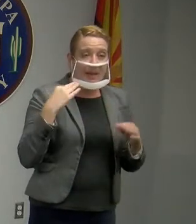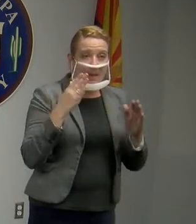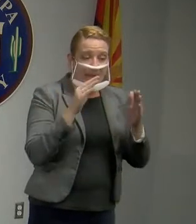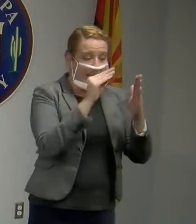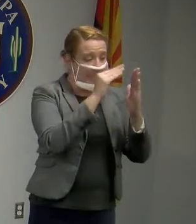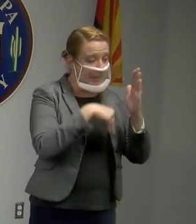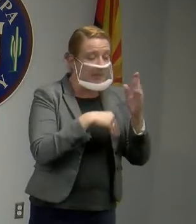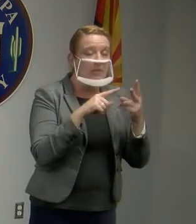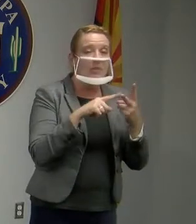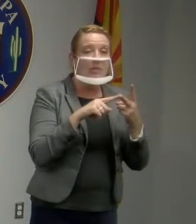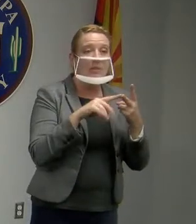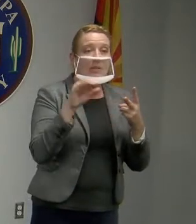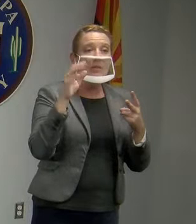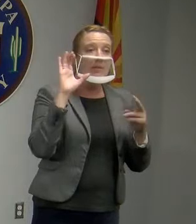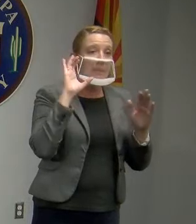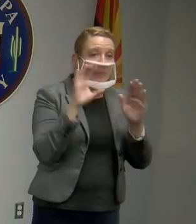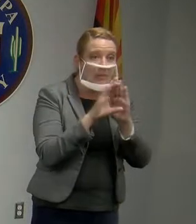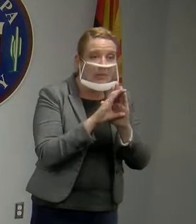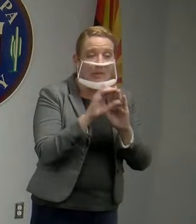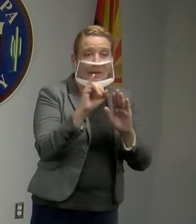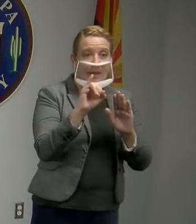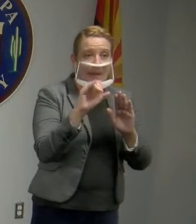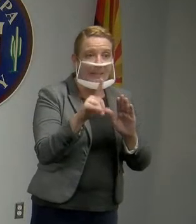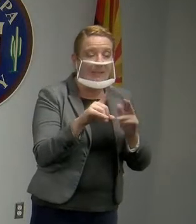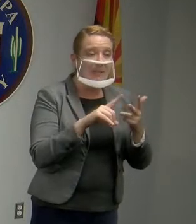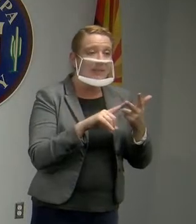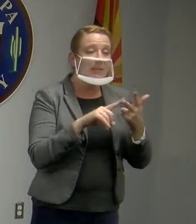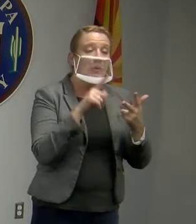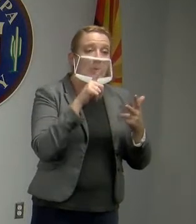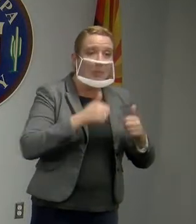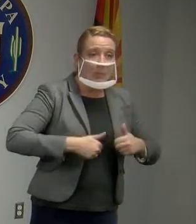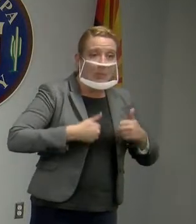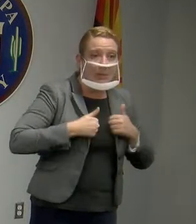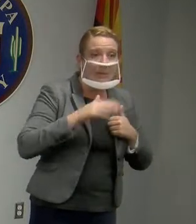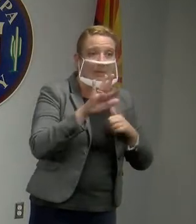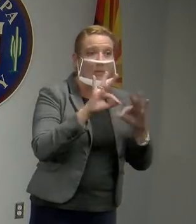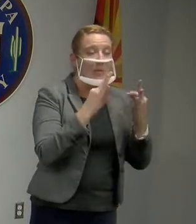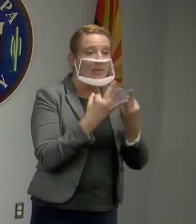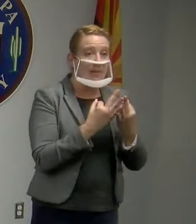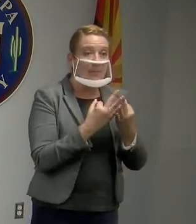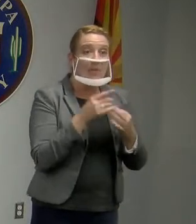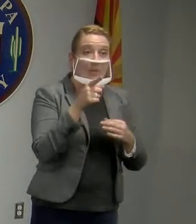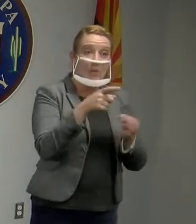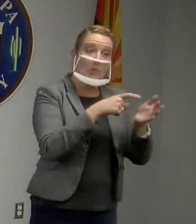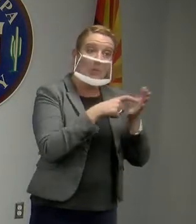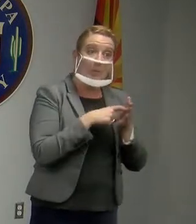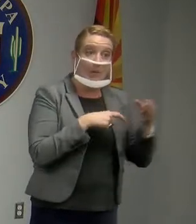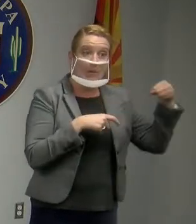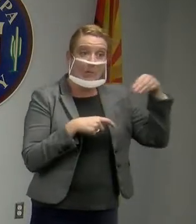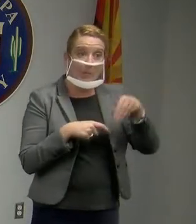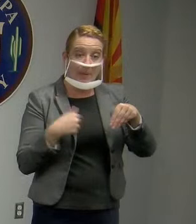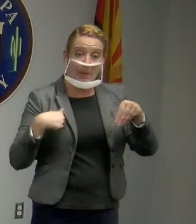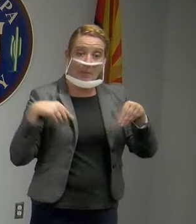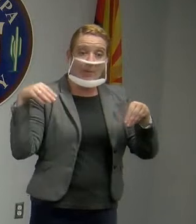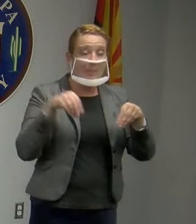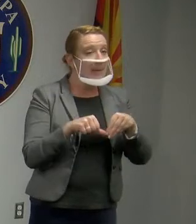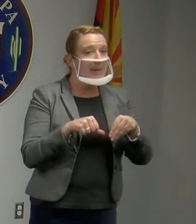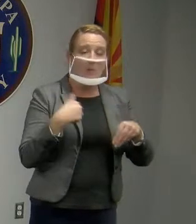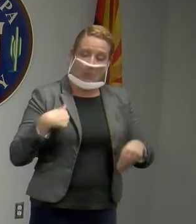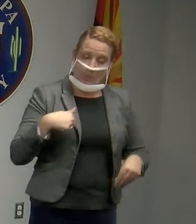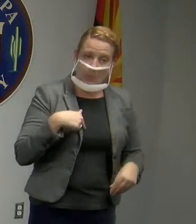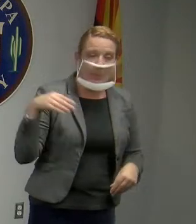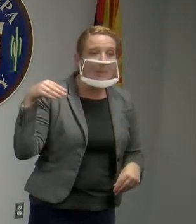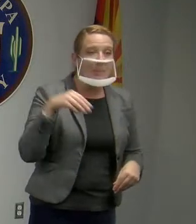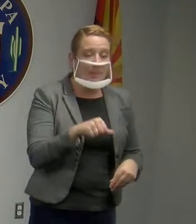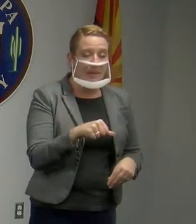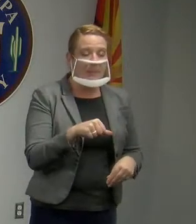household income. There is no family share of costs in this program. And I mentioned early utility assistance, so we're going to be bundling our services. Many